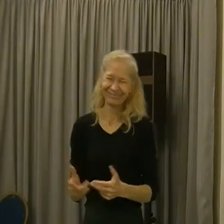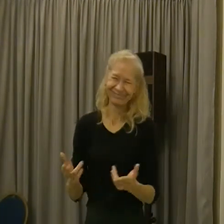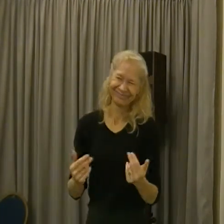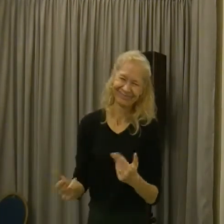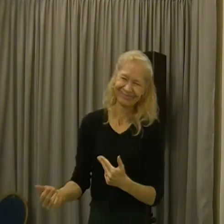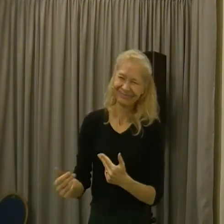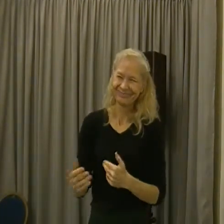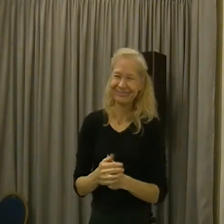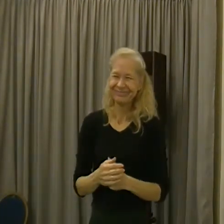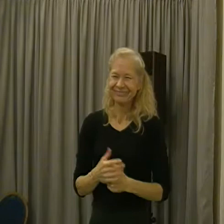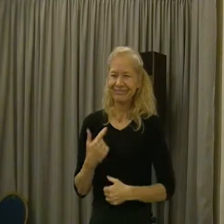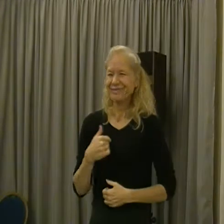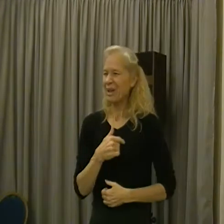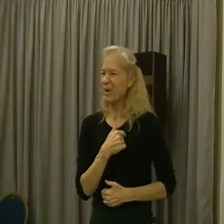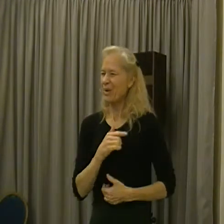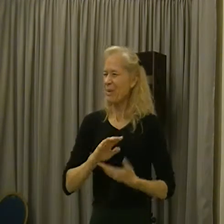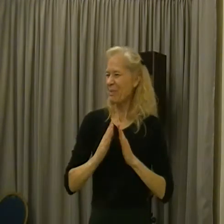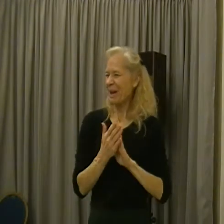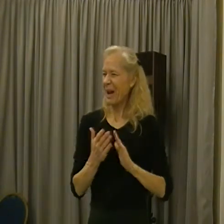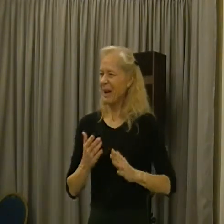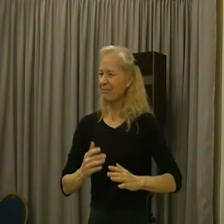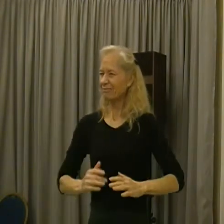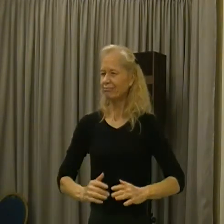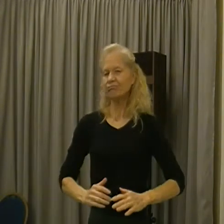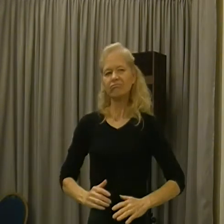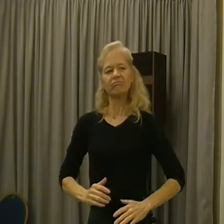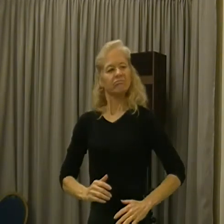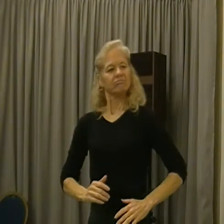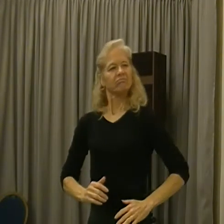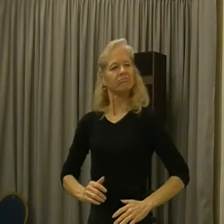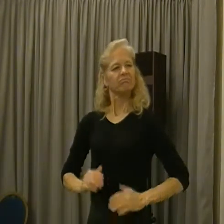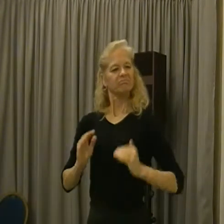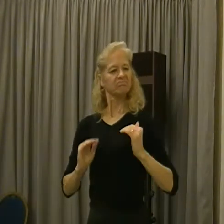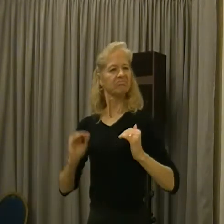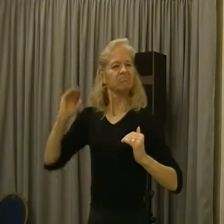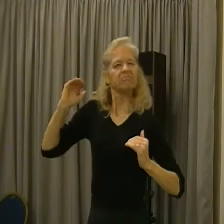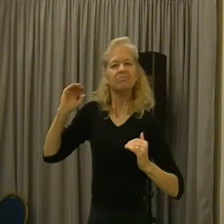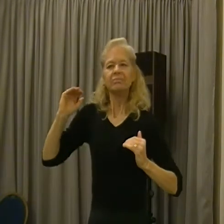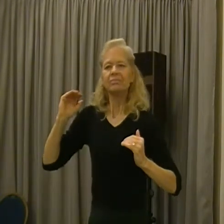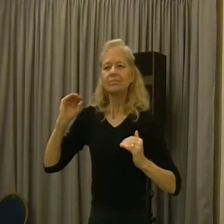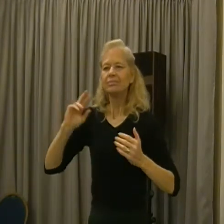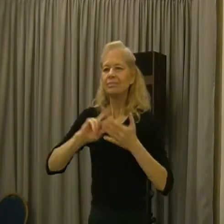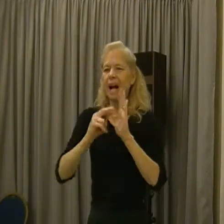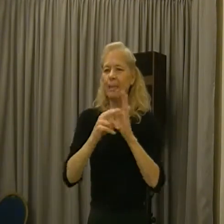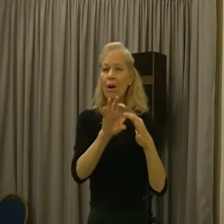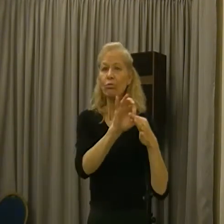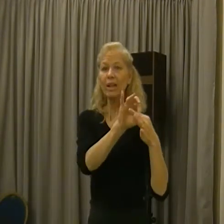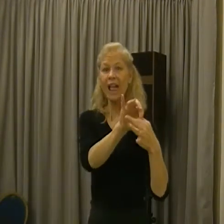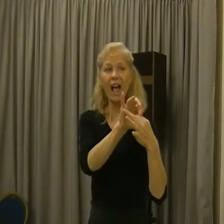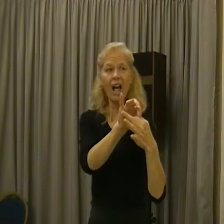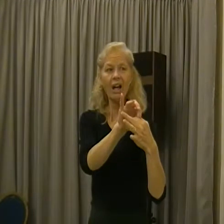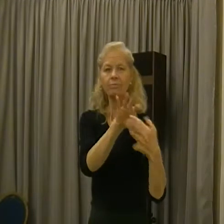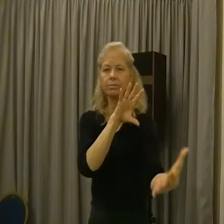it? And we also look to God. Why? Because of his strength. Look what the scripture